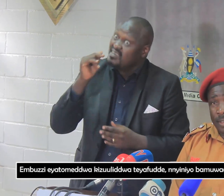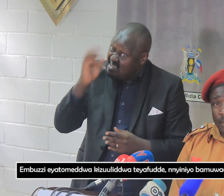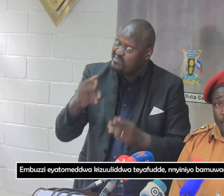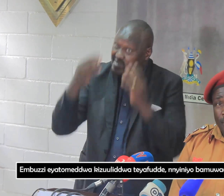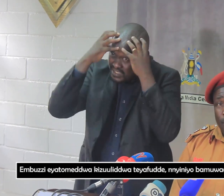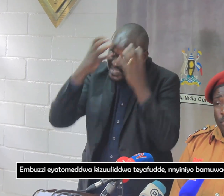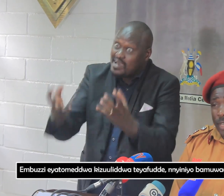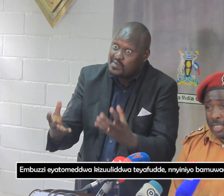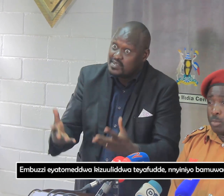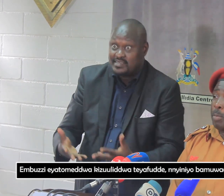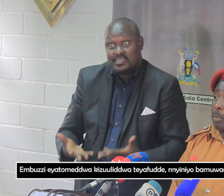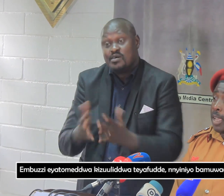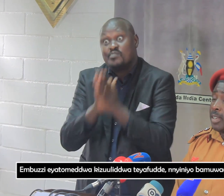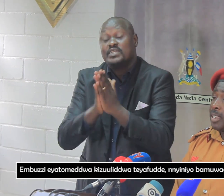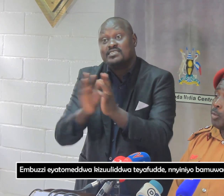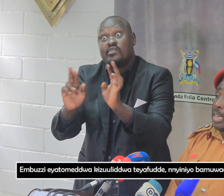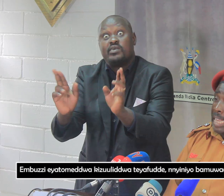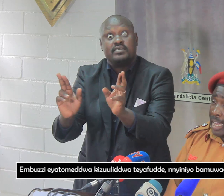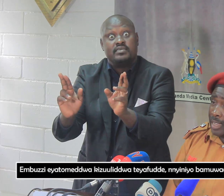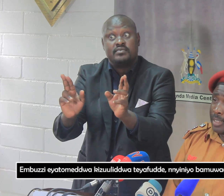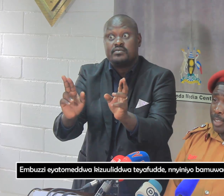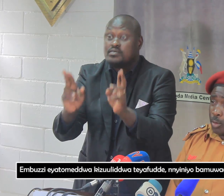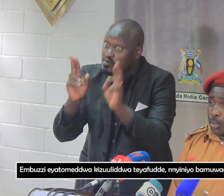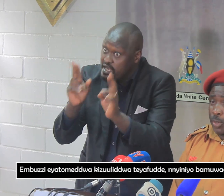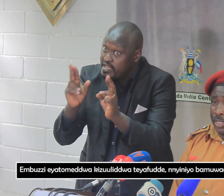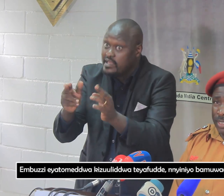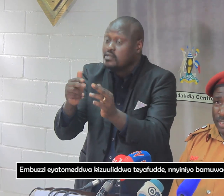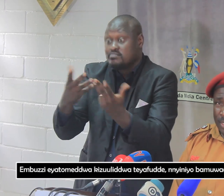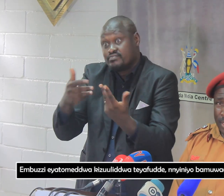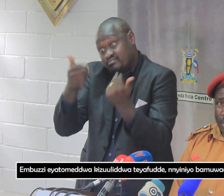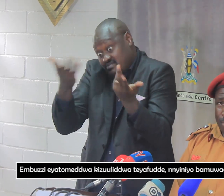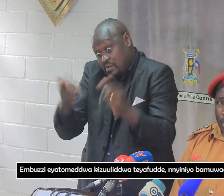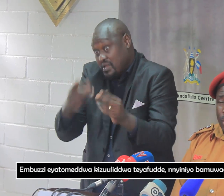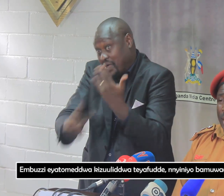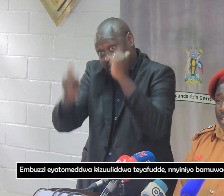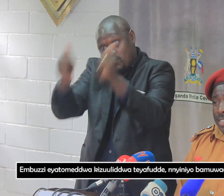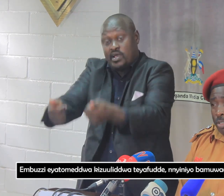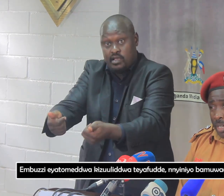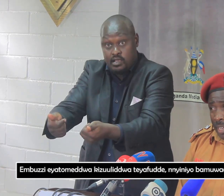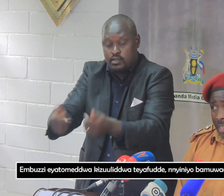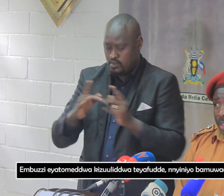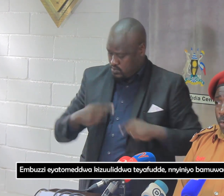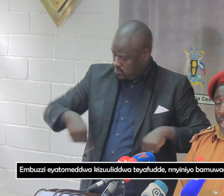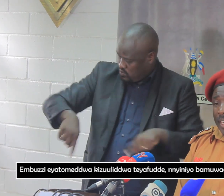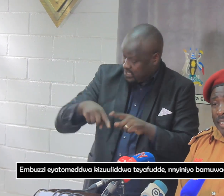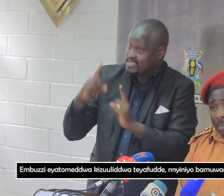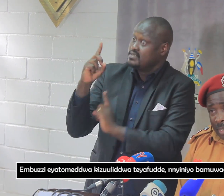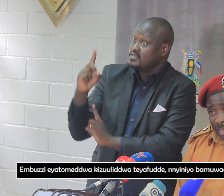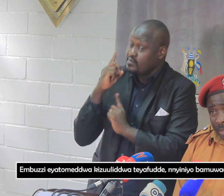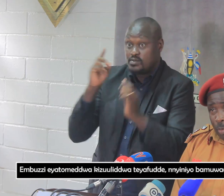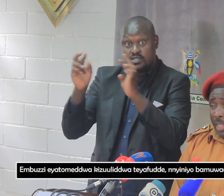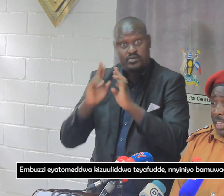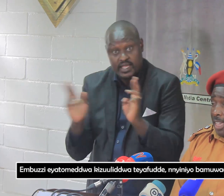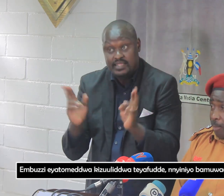adhere, please be prepared to endure the consequences. Because as security, we are